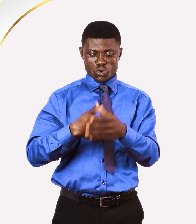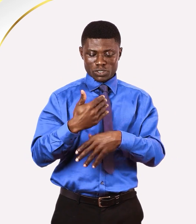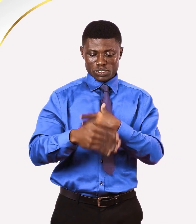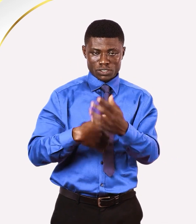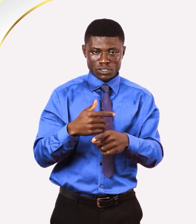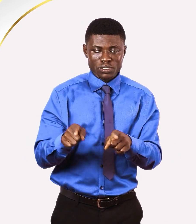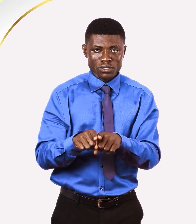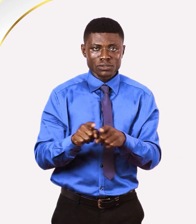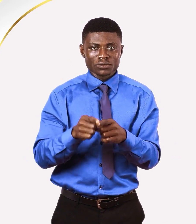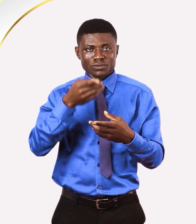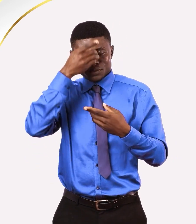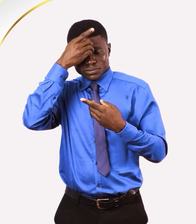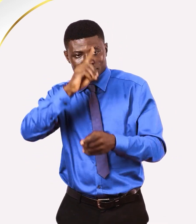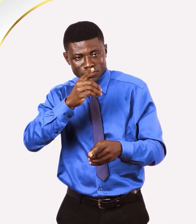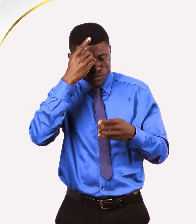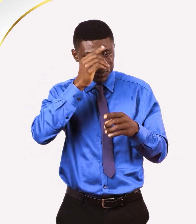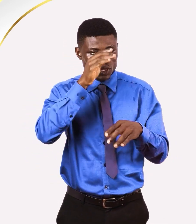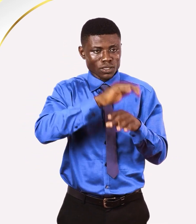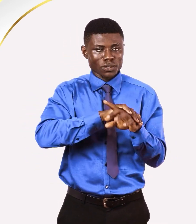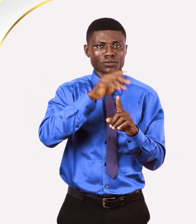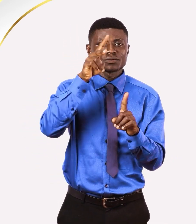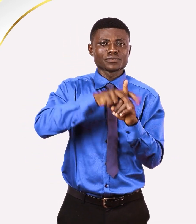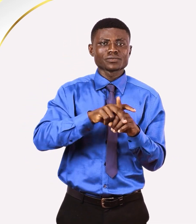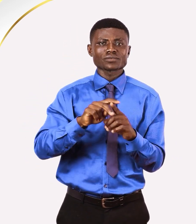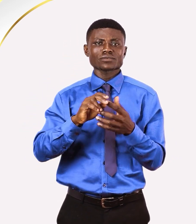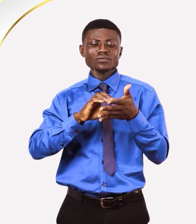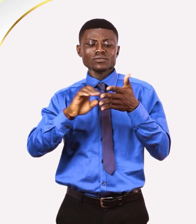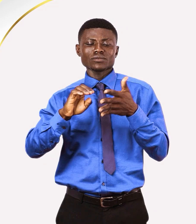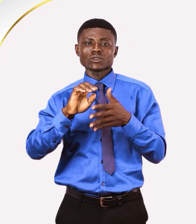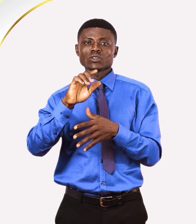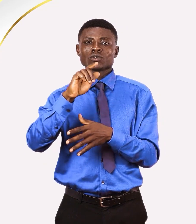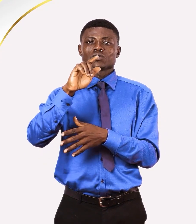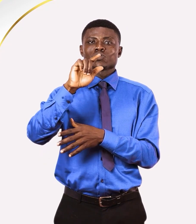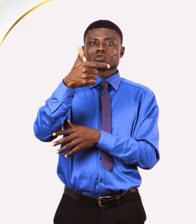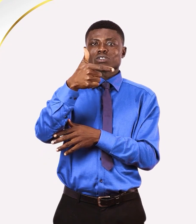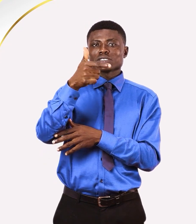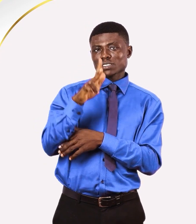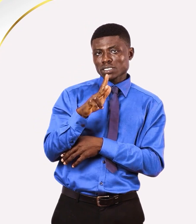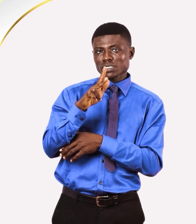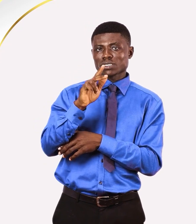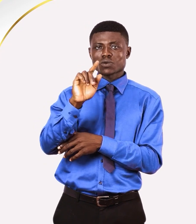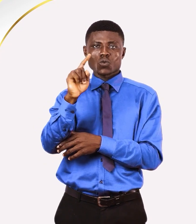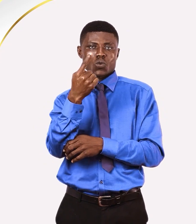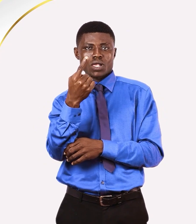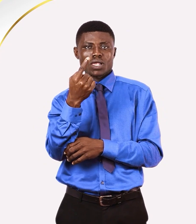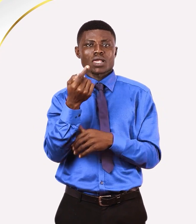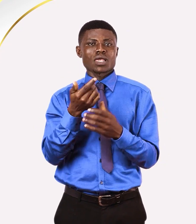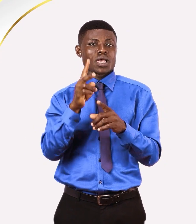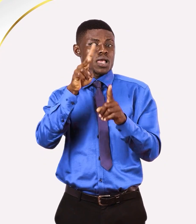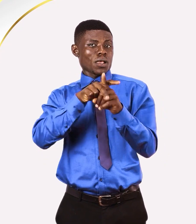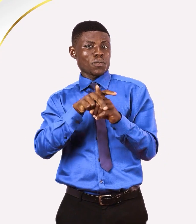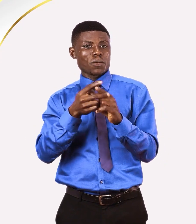3. Processing and decision on application. Section 23. 1.